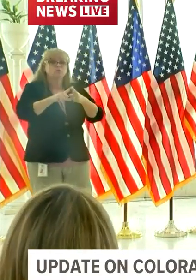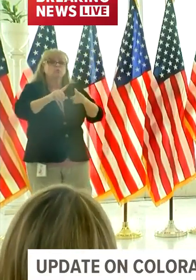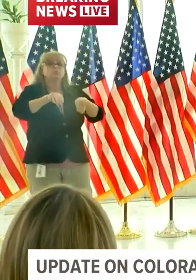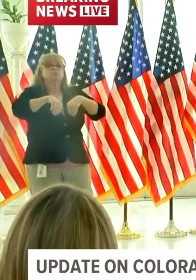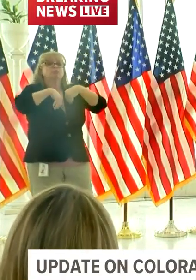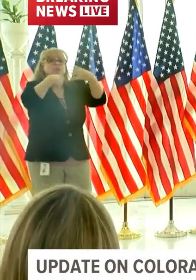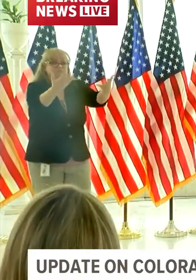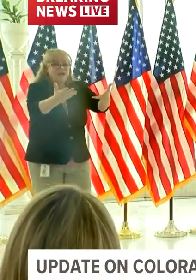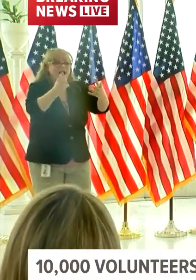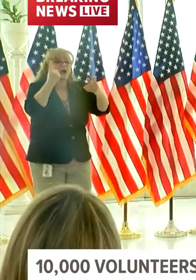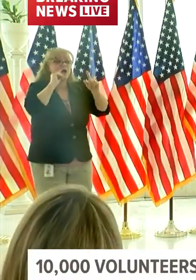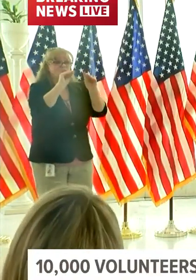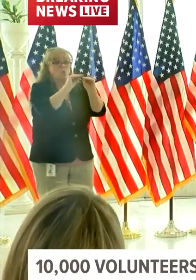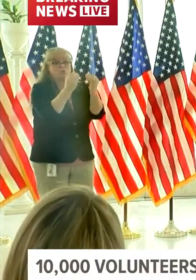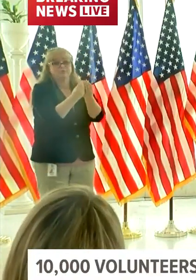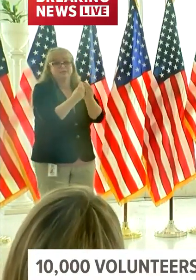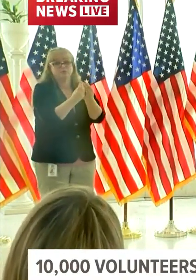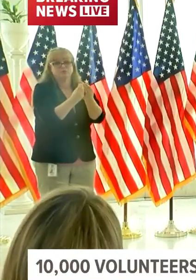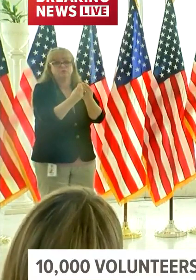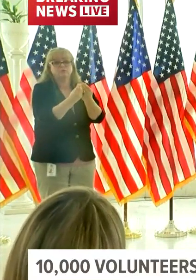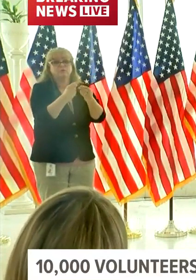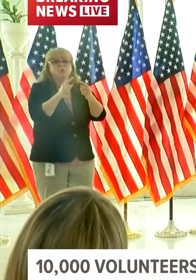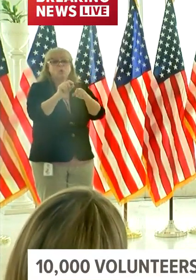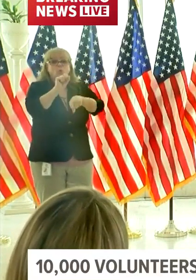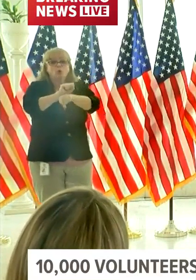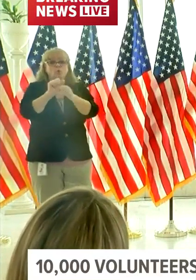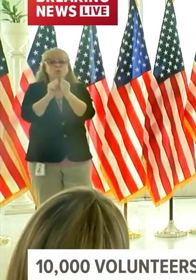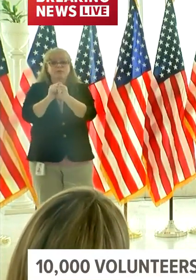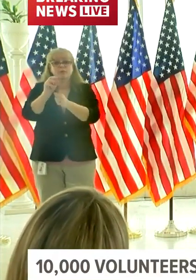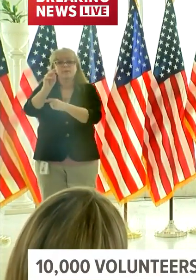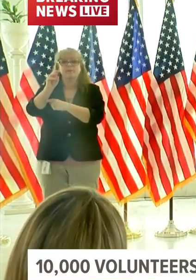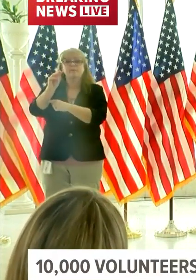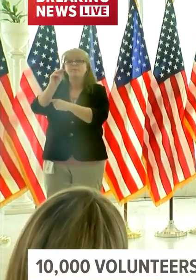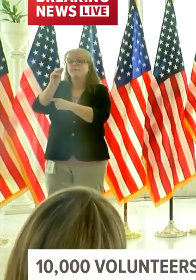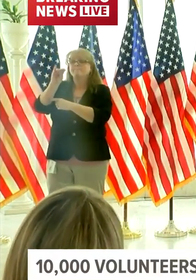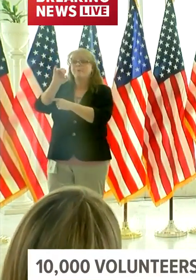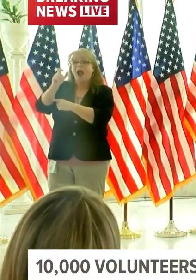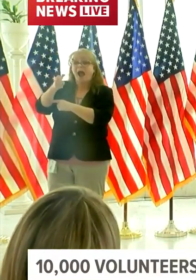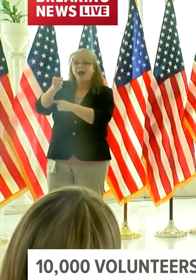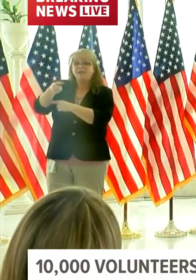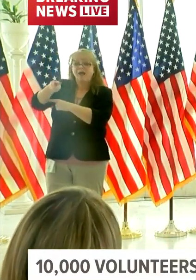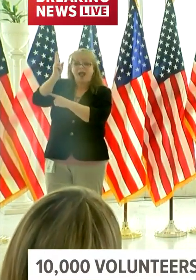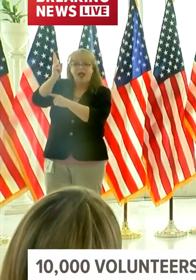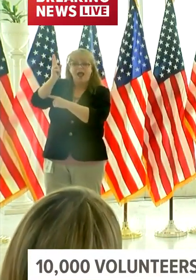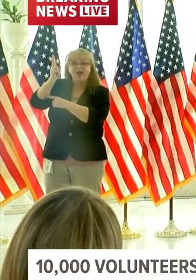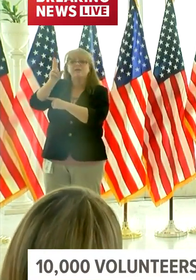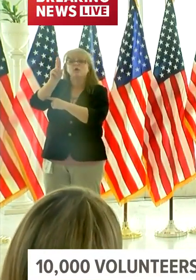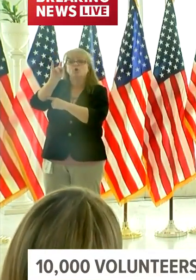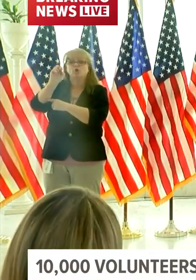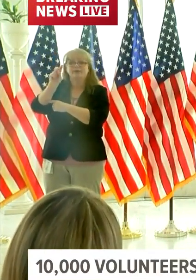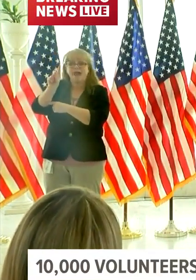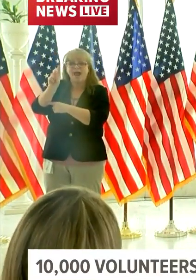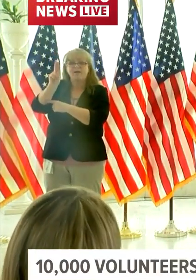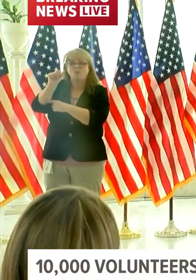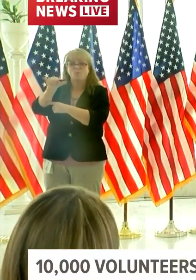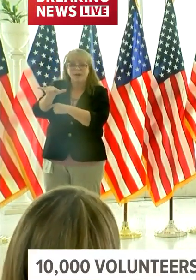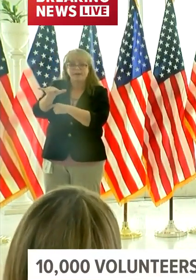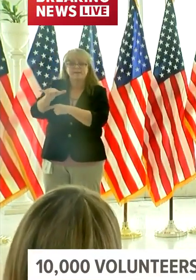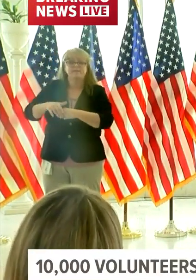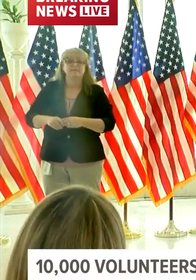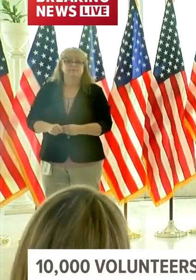working with Mile High United Way and others. I also want to encourage folks to apply, and I want to be clear